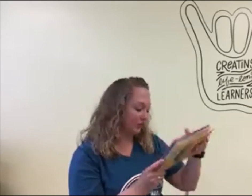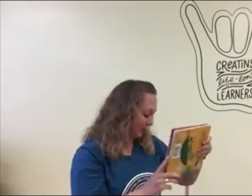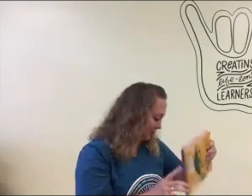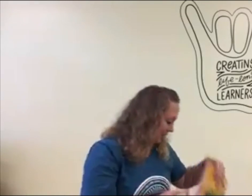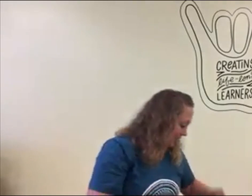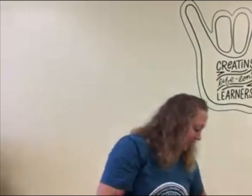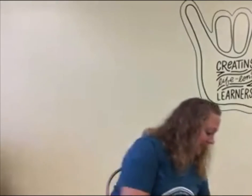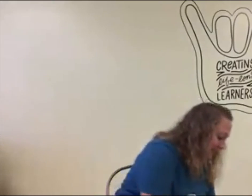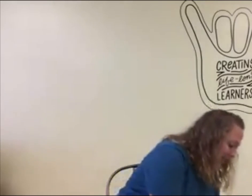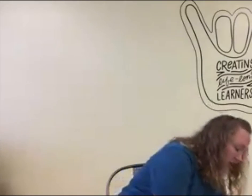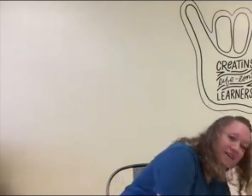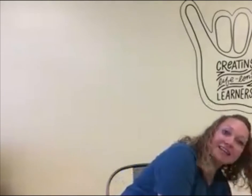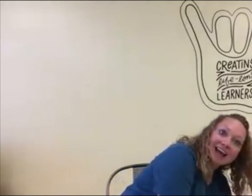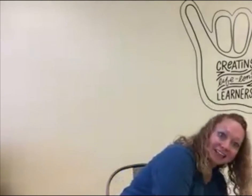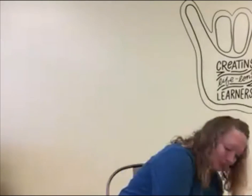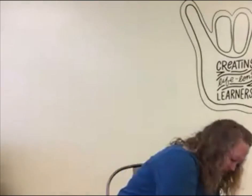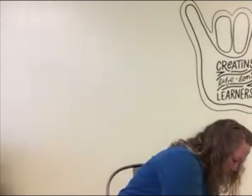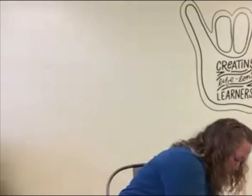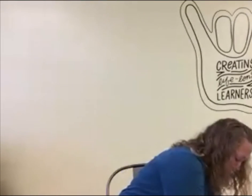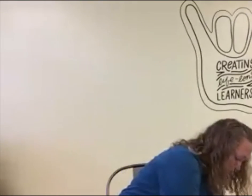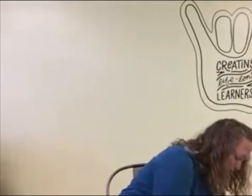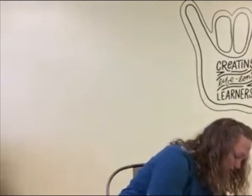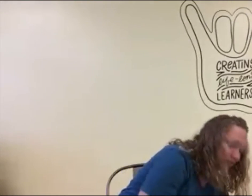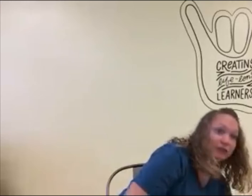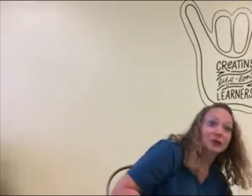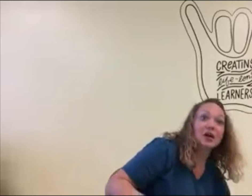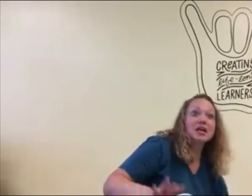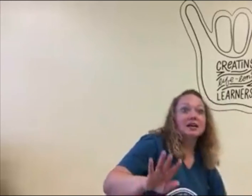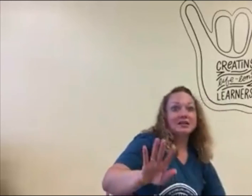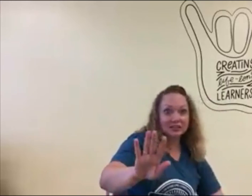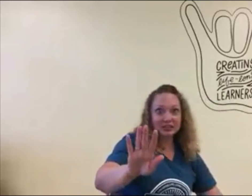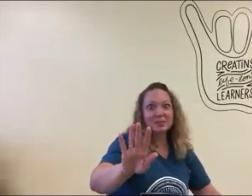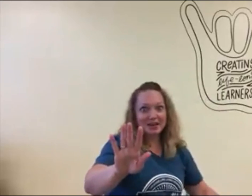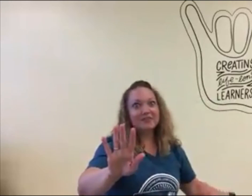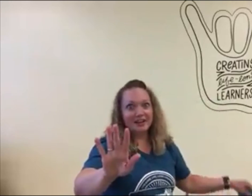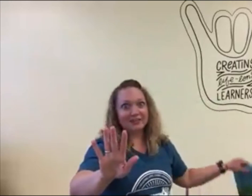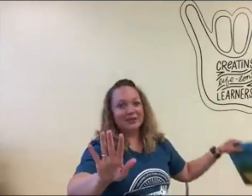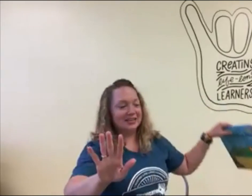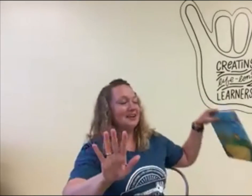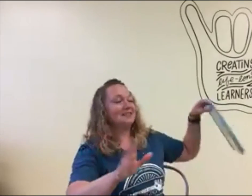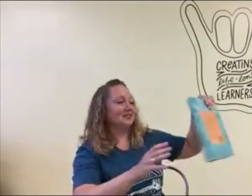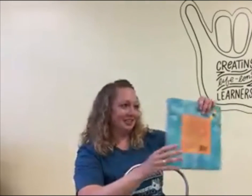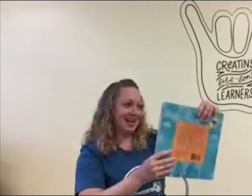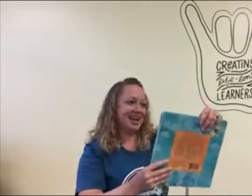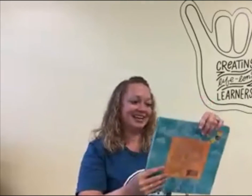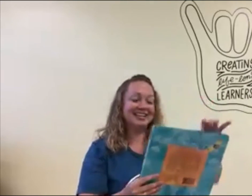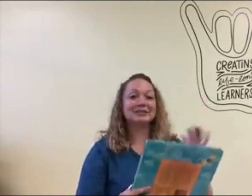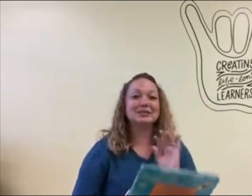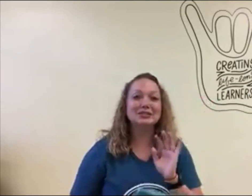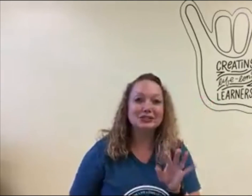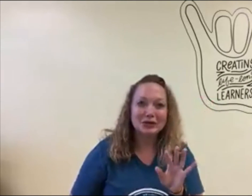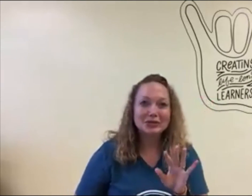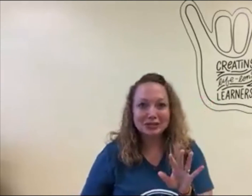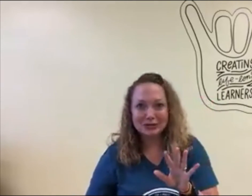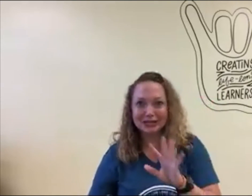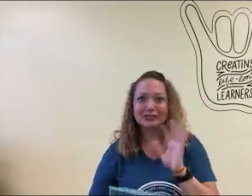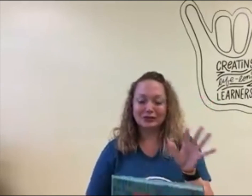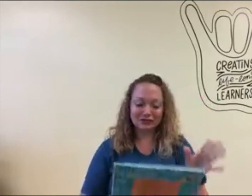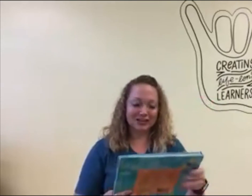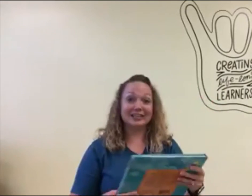fun. And then our last one, I'm just grabbing it off the floor. This is my favorite one of today. And this one is so cute and so fun, and it's